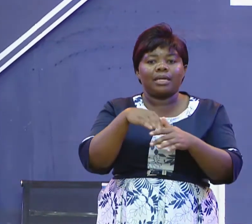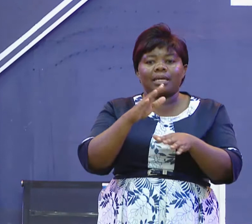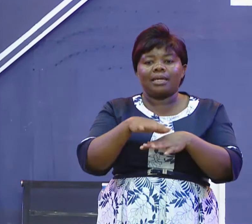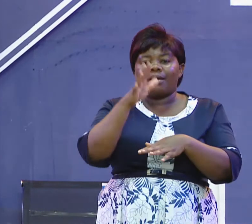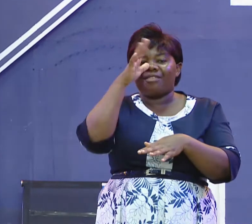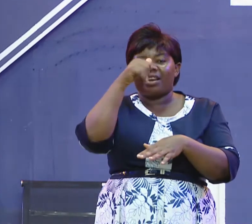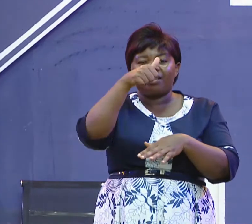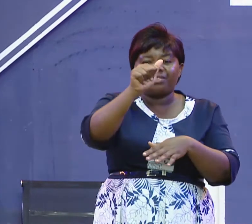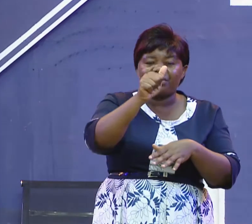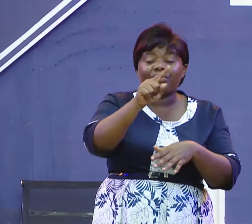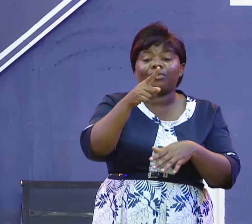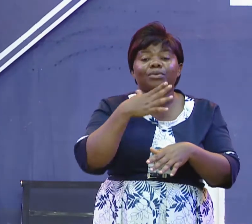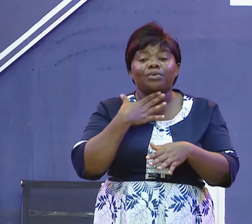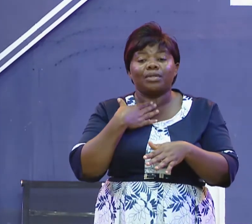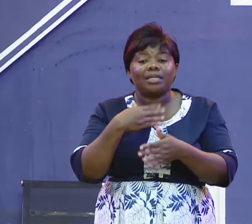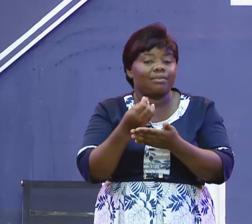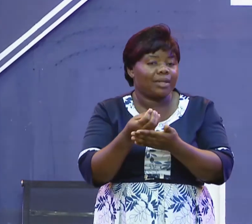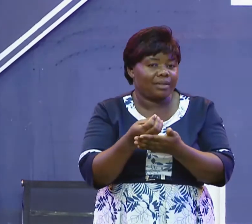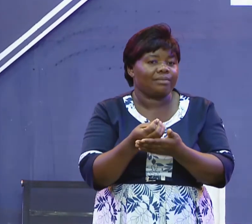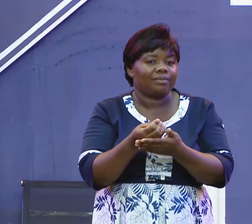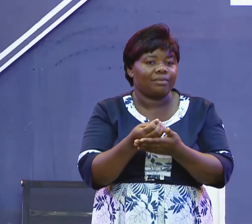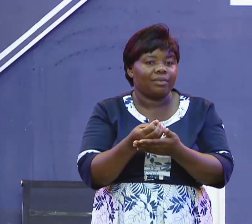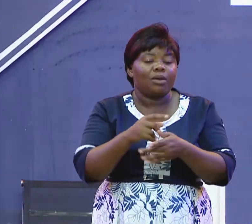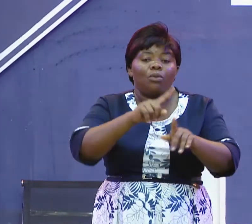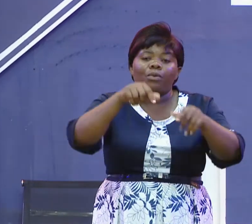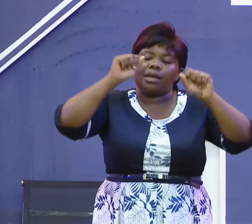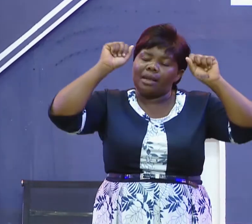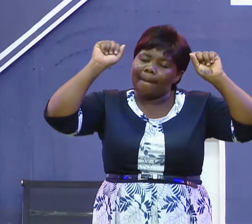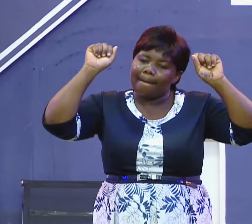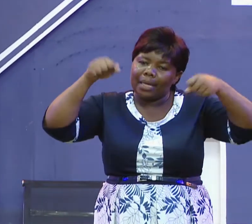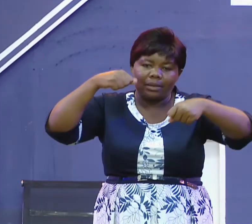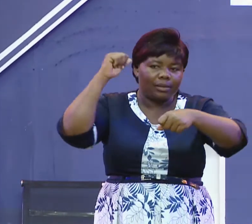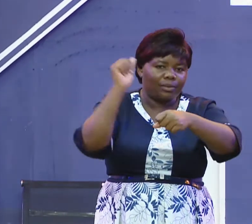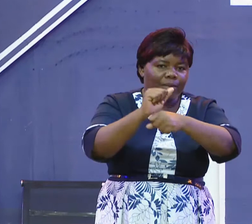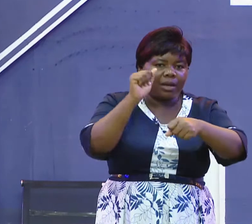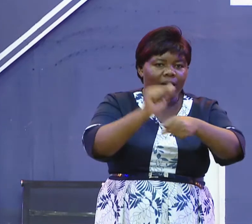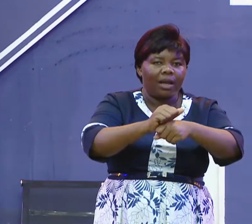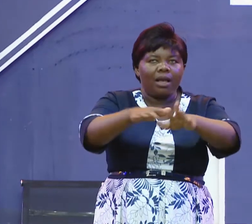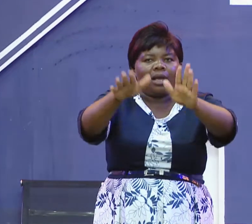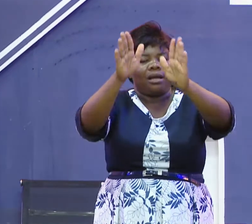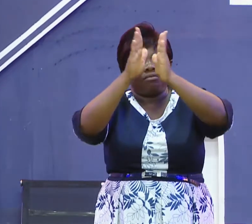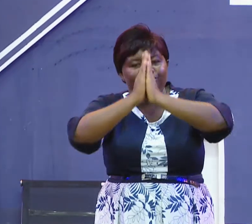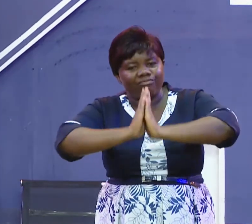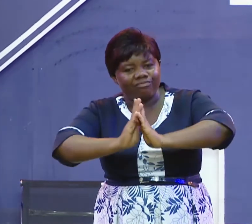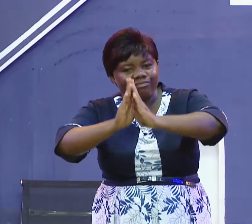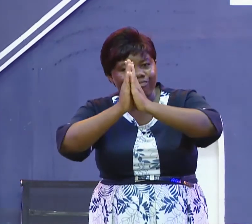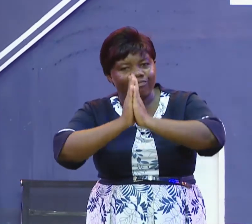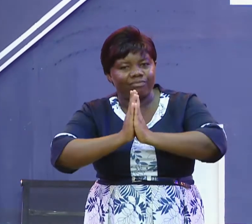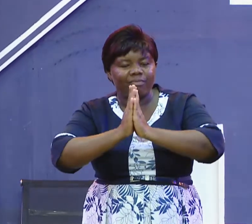Born again, do not be deceived, you need money. Tukole, let's work, tusabe, and